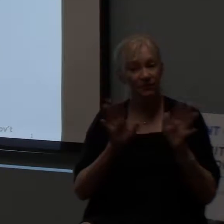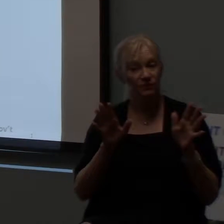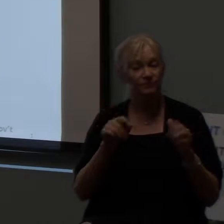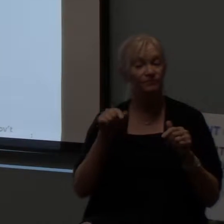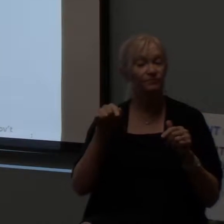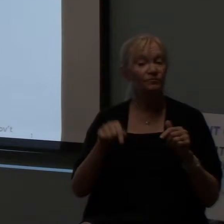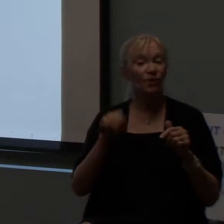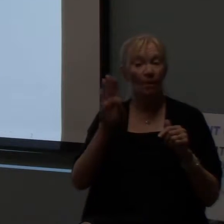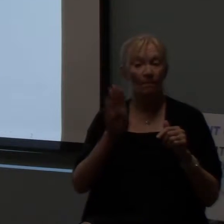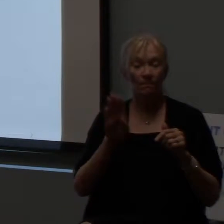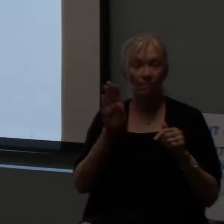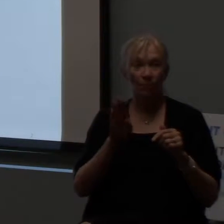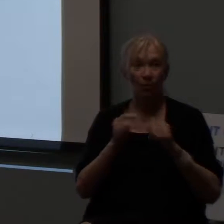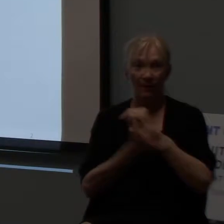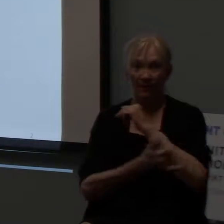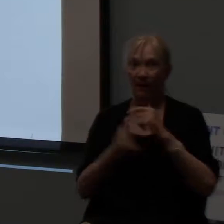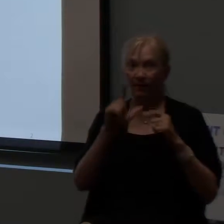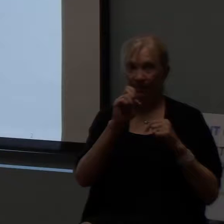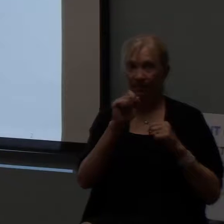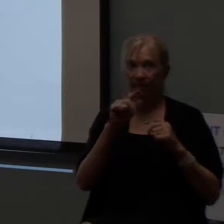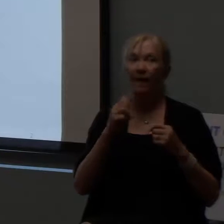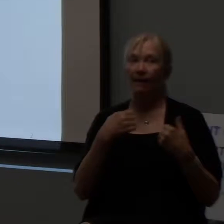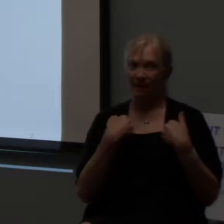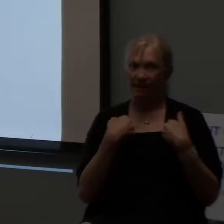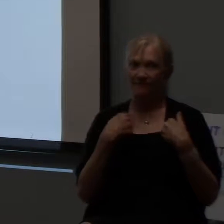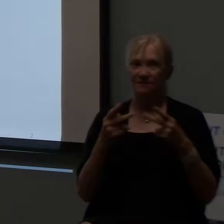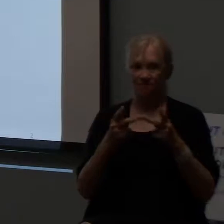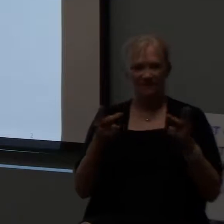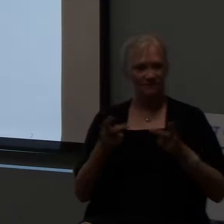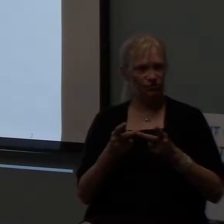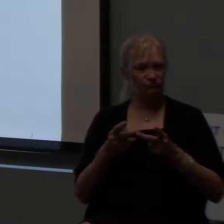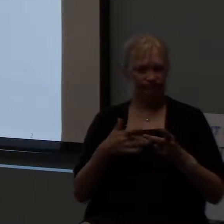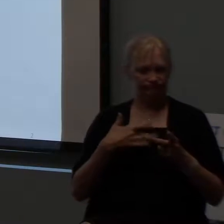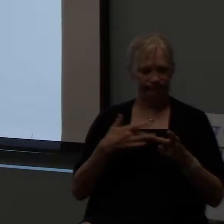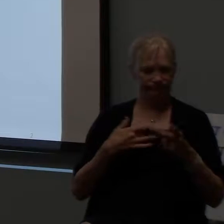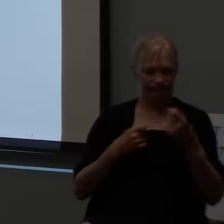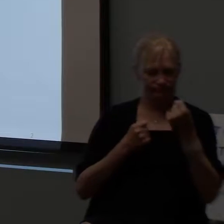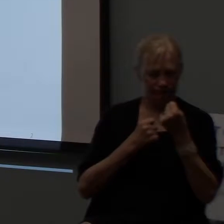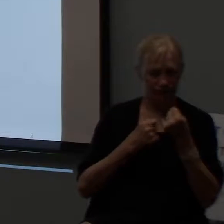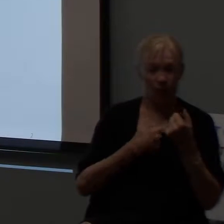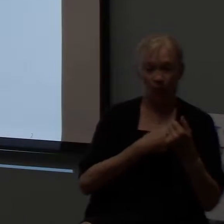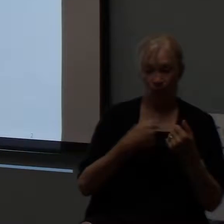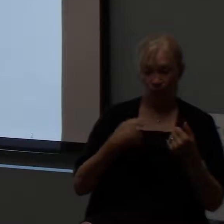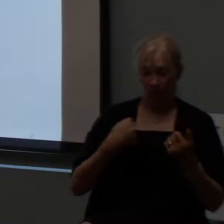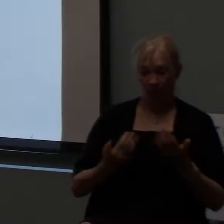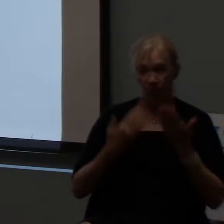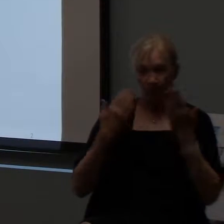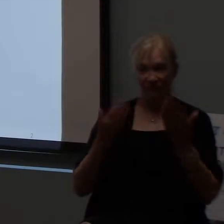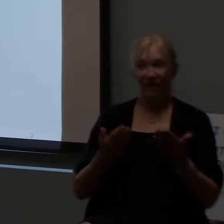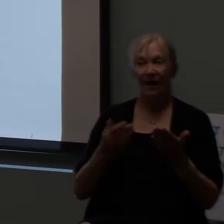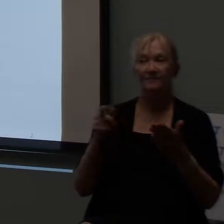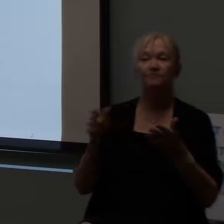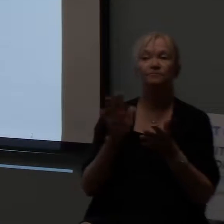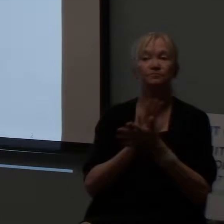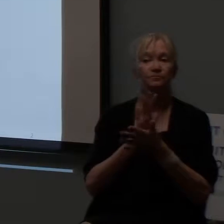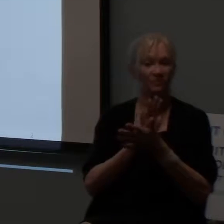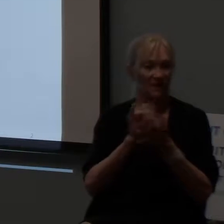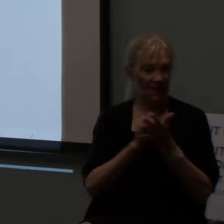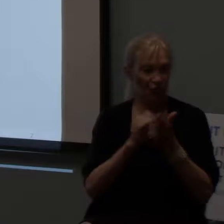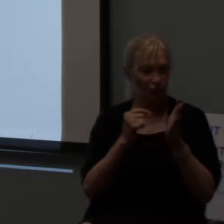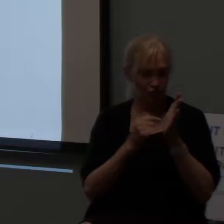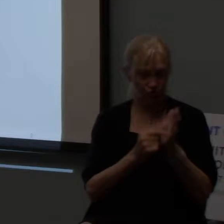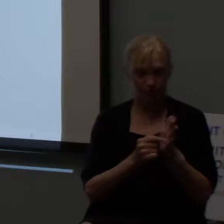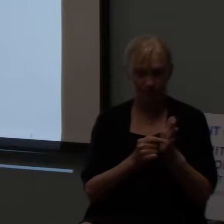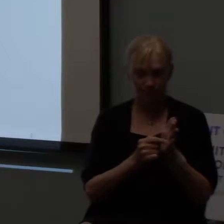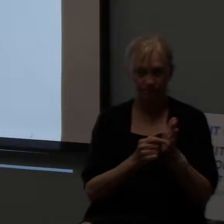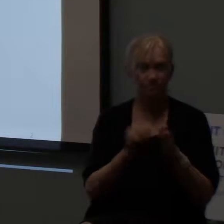County League has a position on the structure of Boulder County government, and we have provided a handout that shows our position,